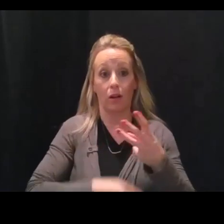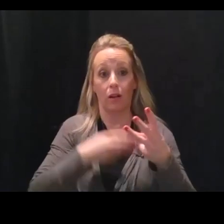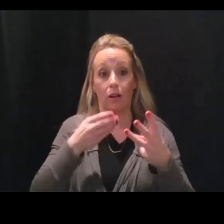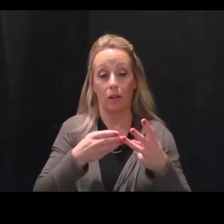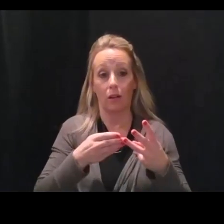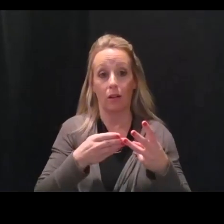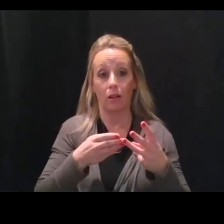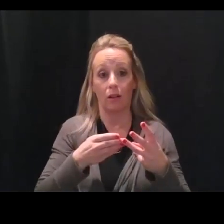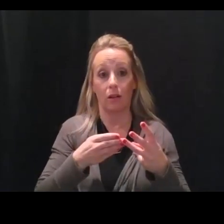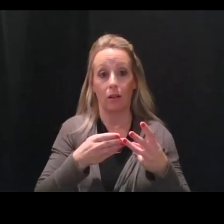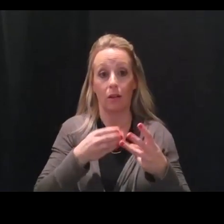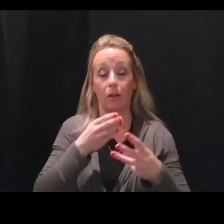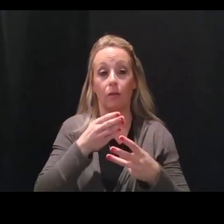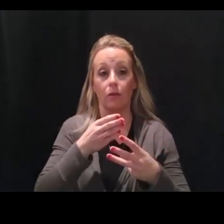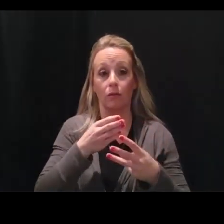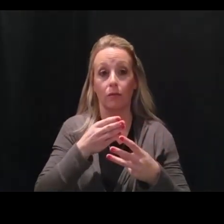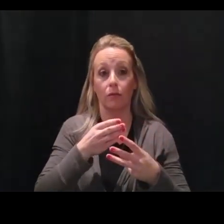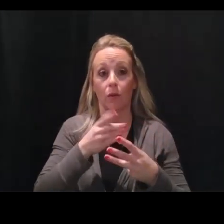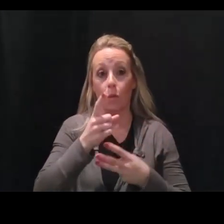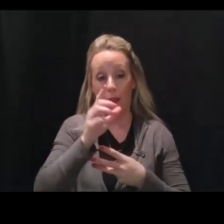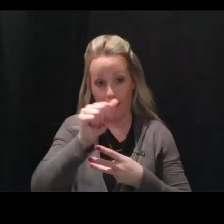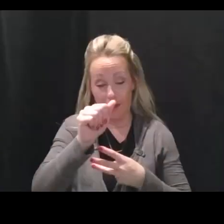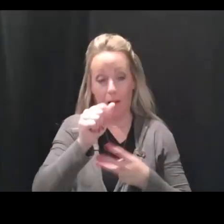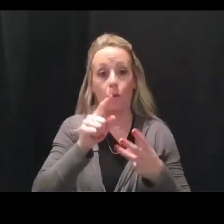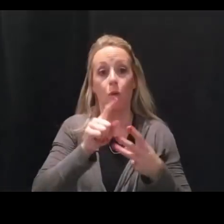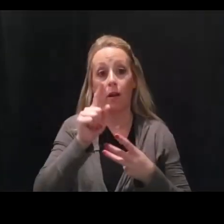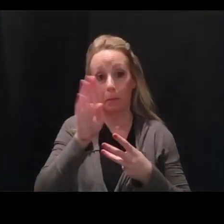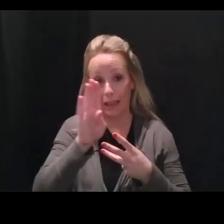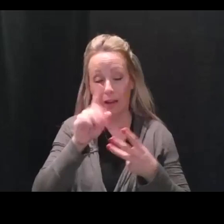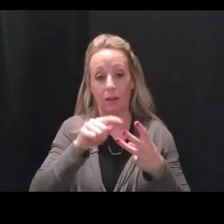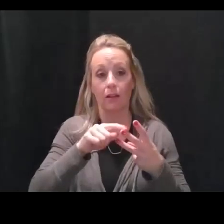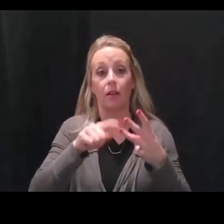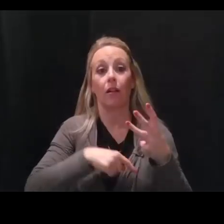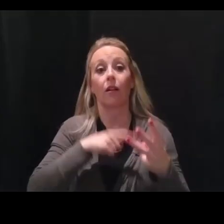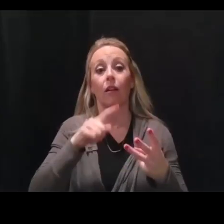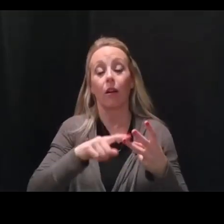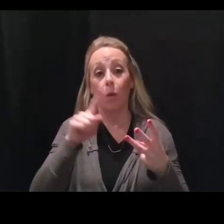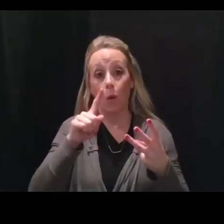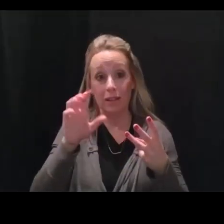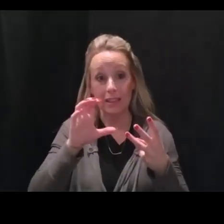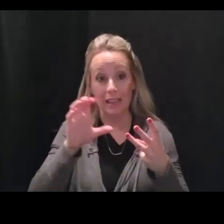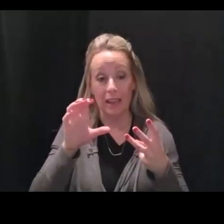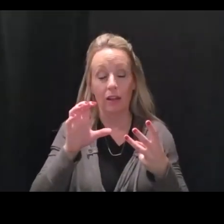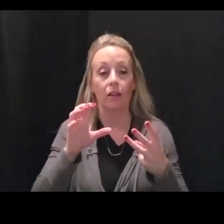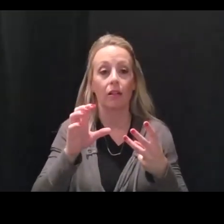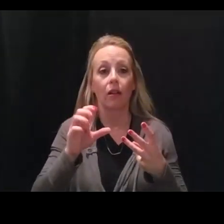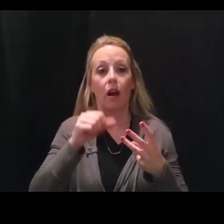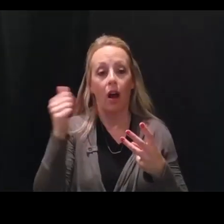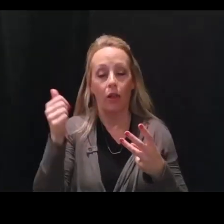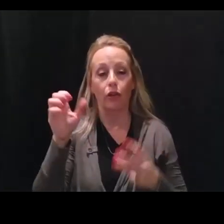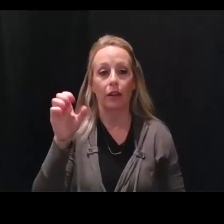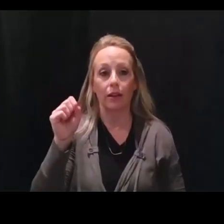1A and 1B. We expect phase 1C to include food service staff and other essential